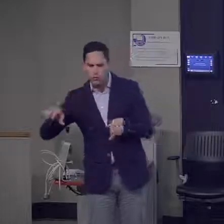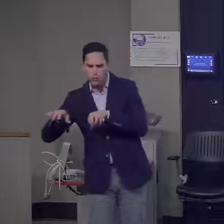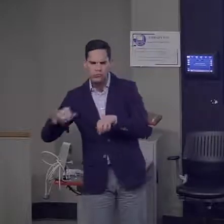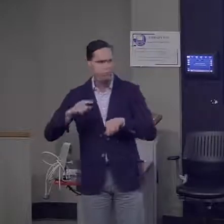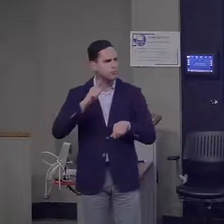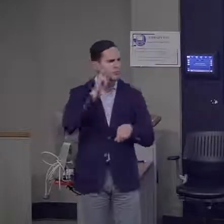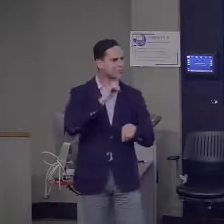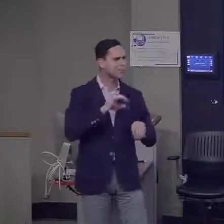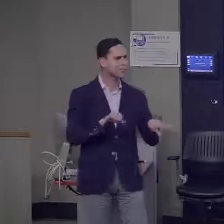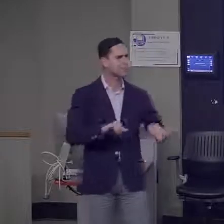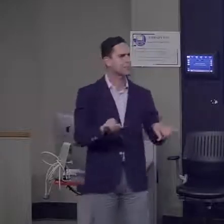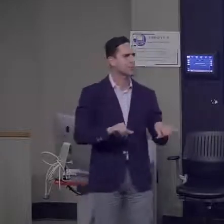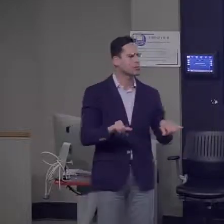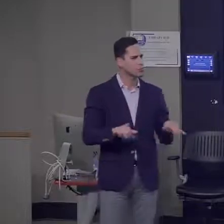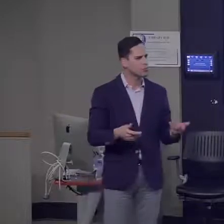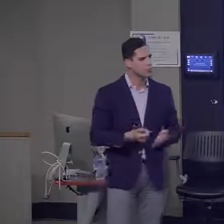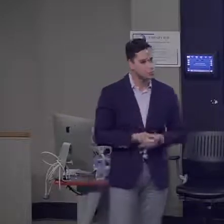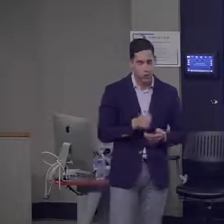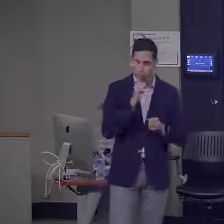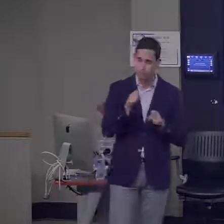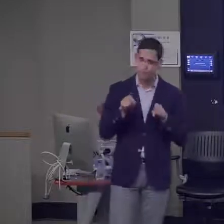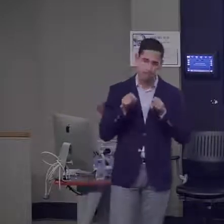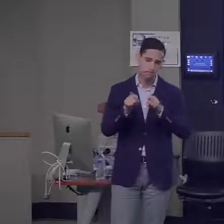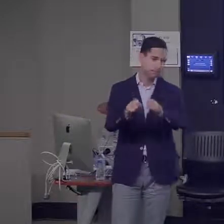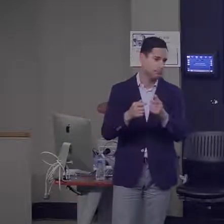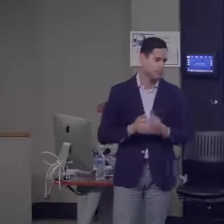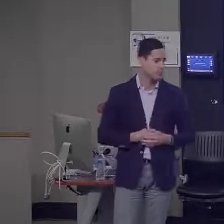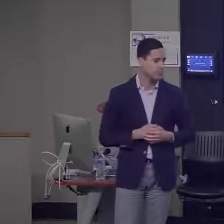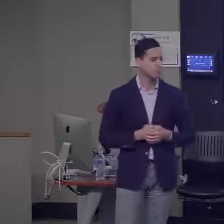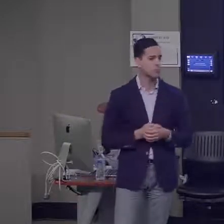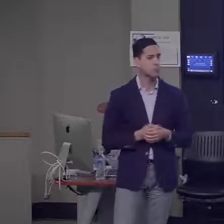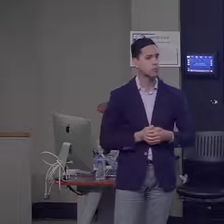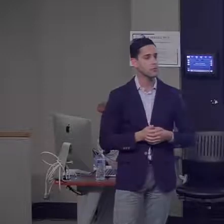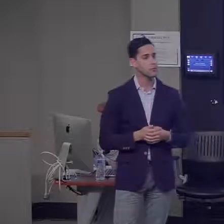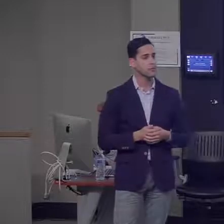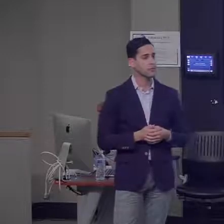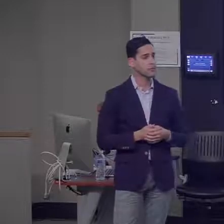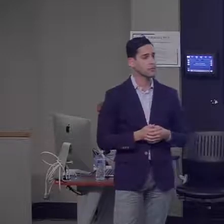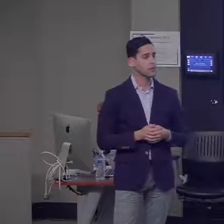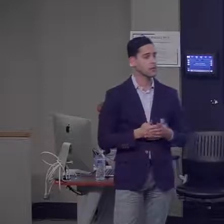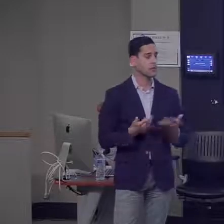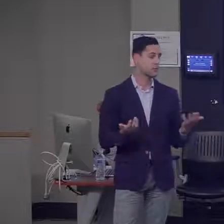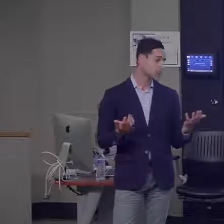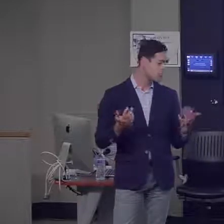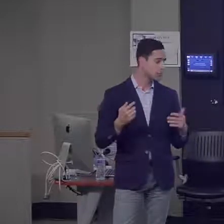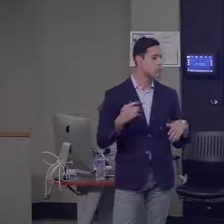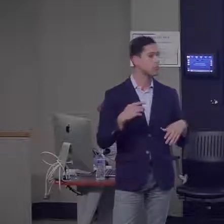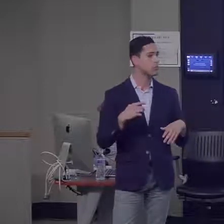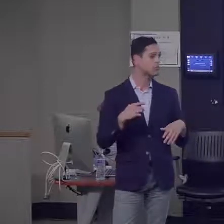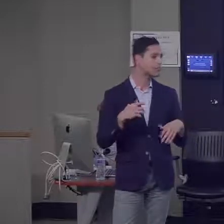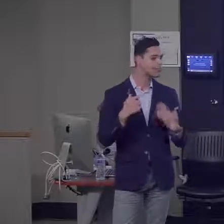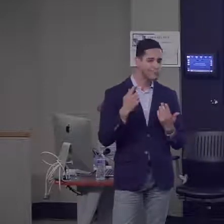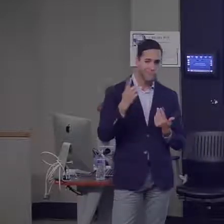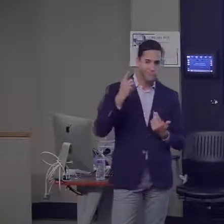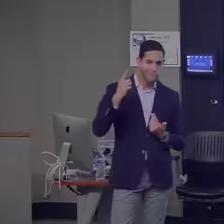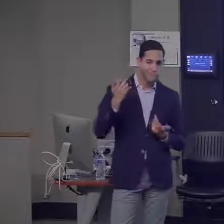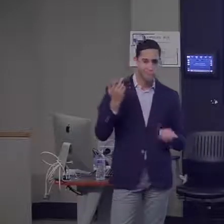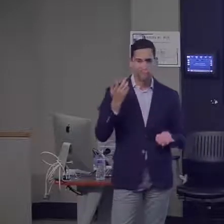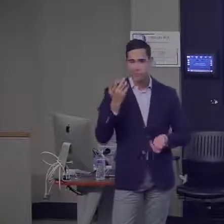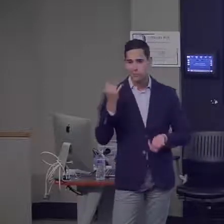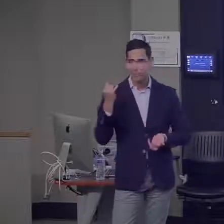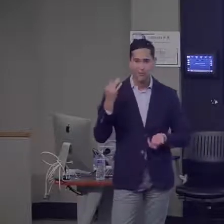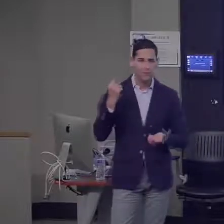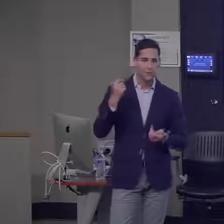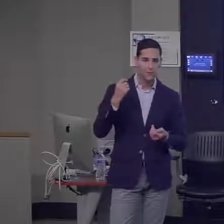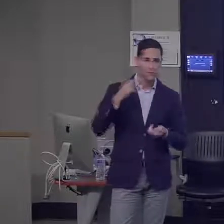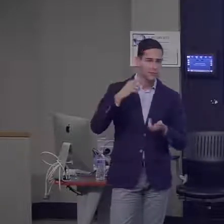the parallels are quite striking. Whether or not a deaf parent or a hearing parent, if one is